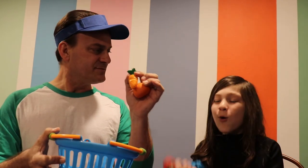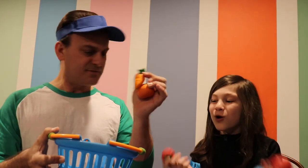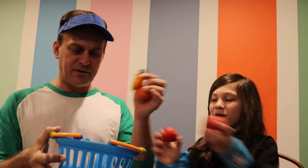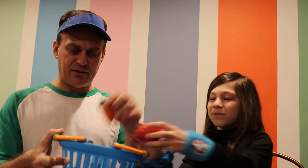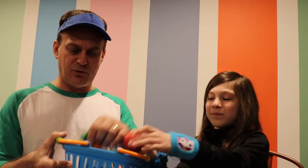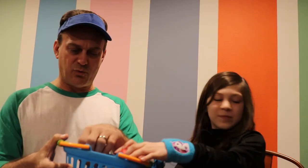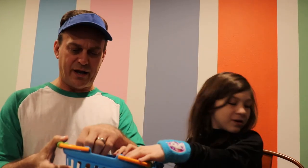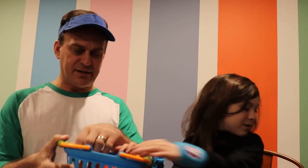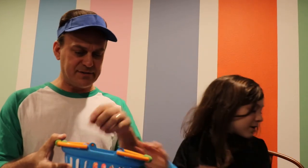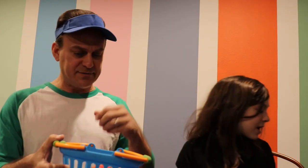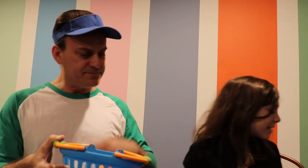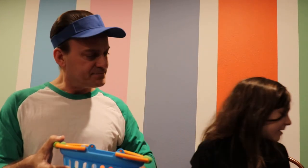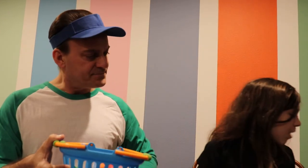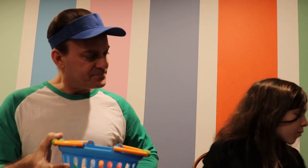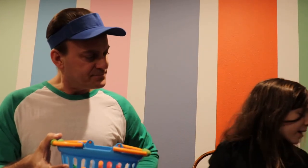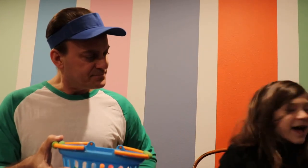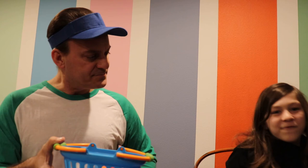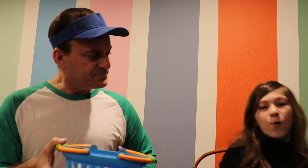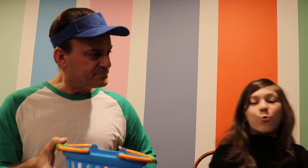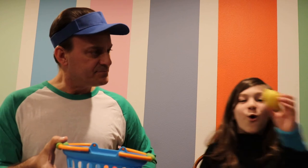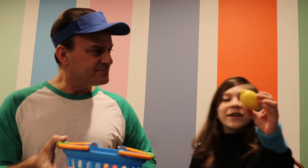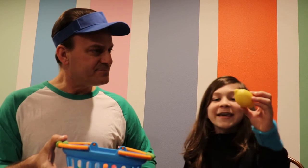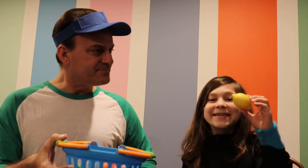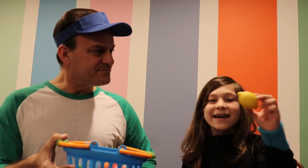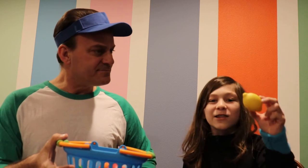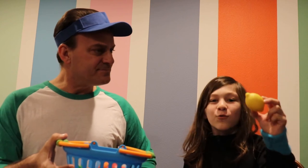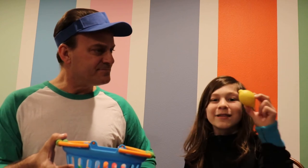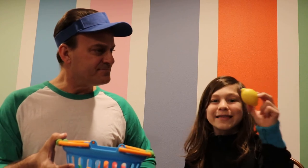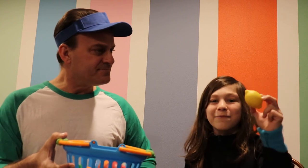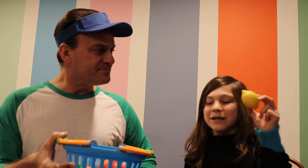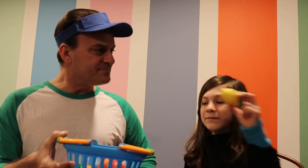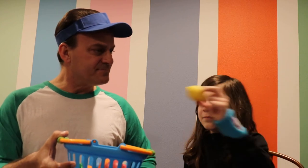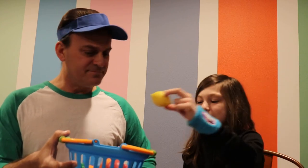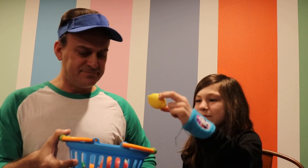2 plus 2 equals 4. Great. Now I have 1 yellow lemon.